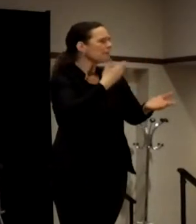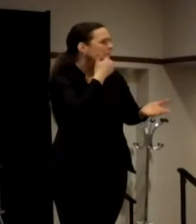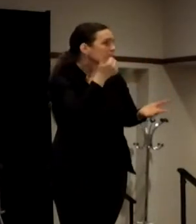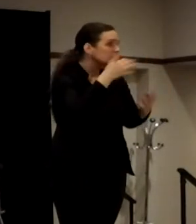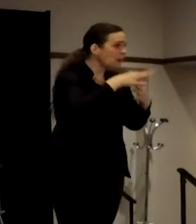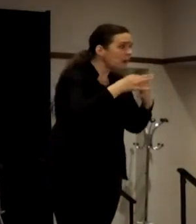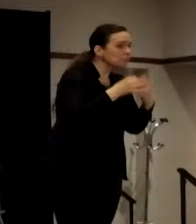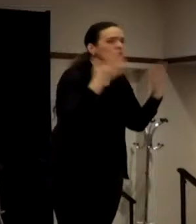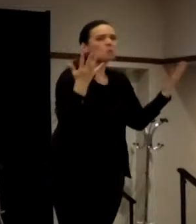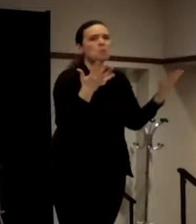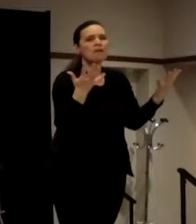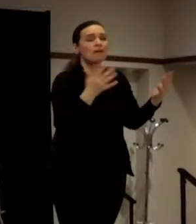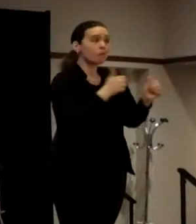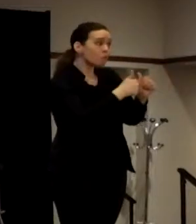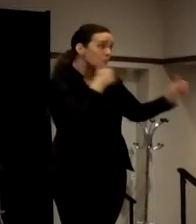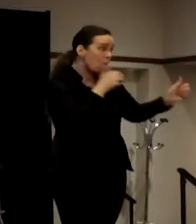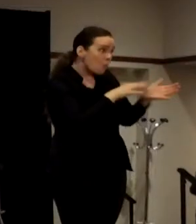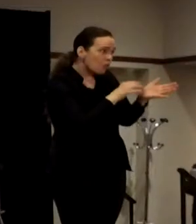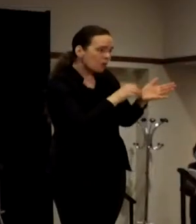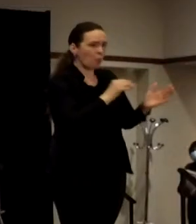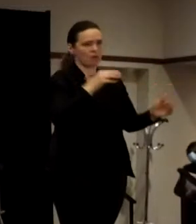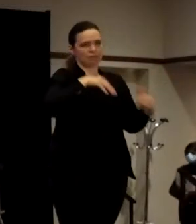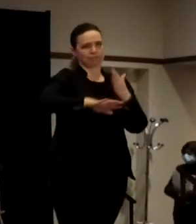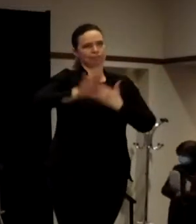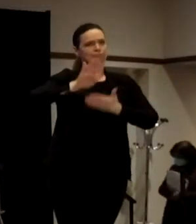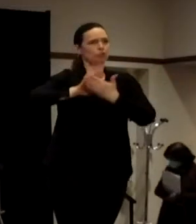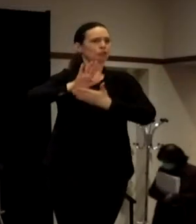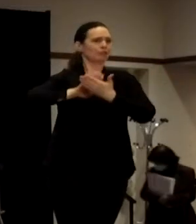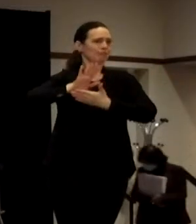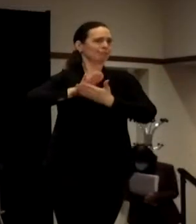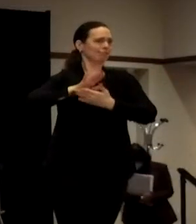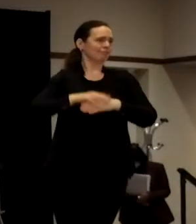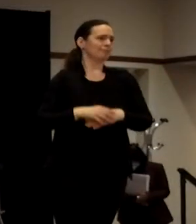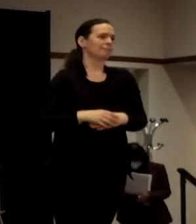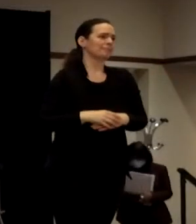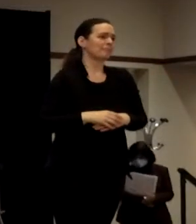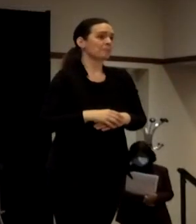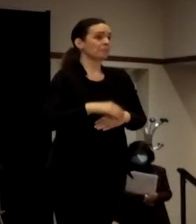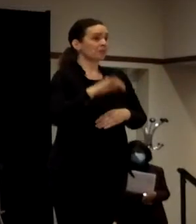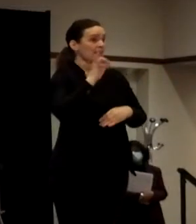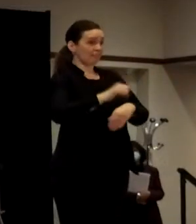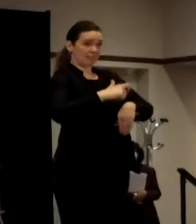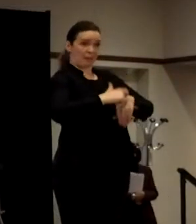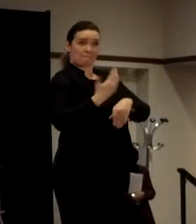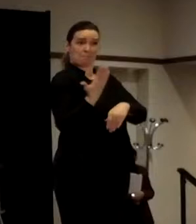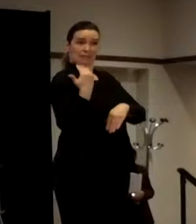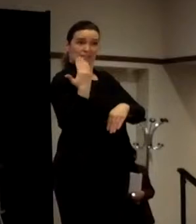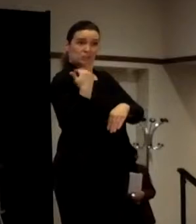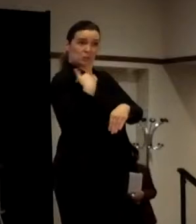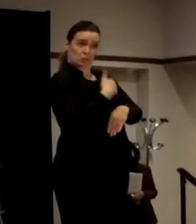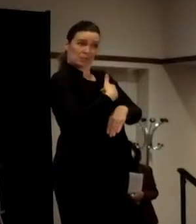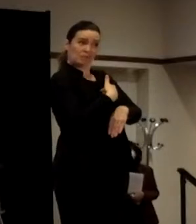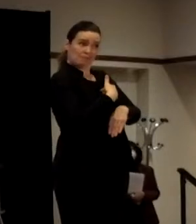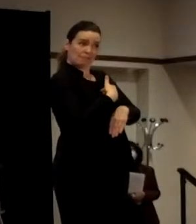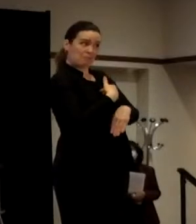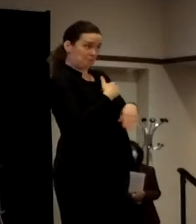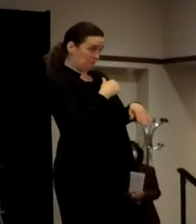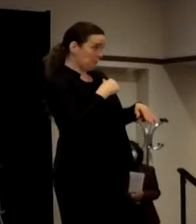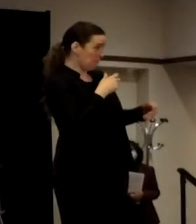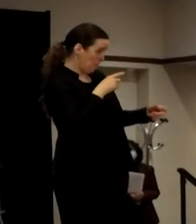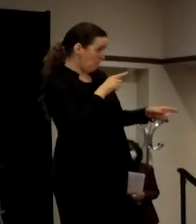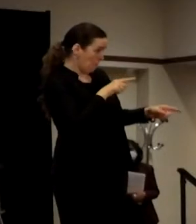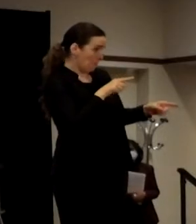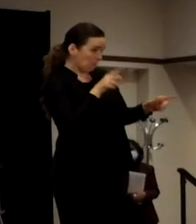plans based off of the facts on the ground at that time. Here we are on the backside of the